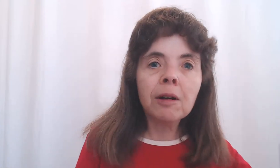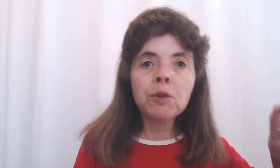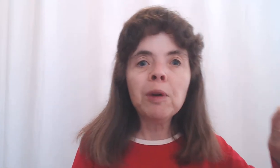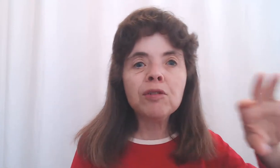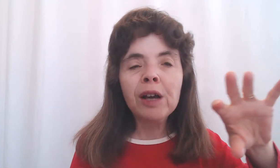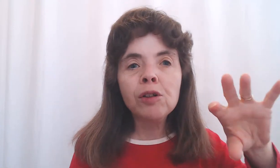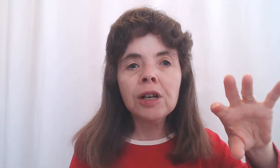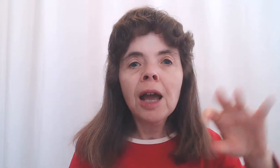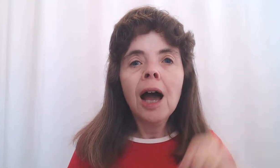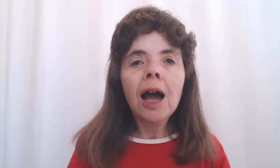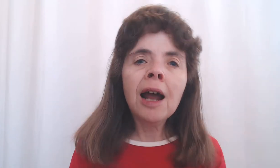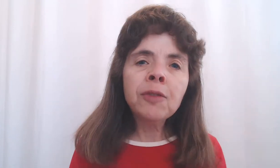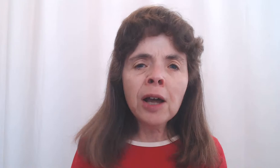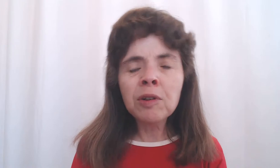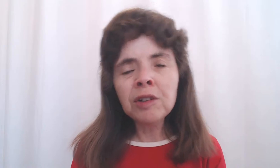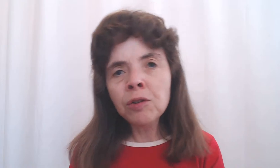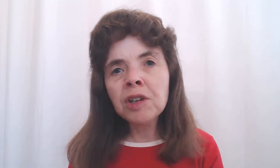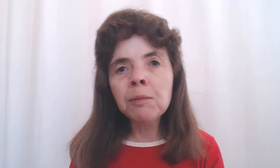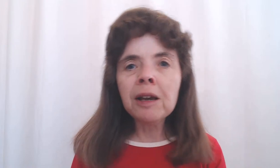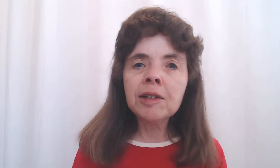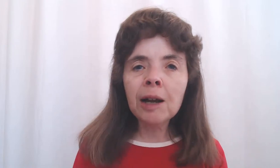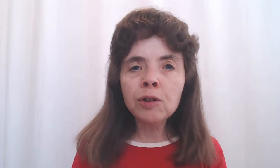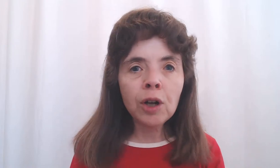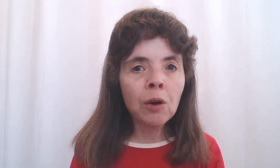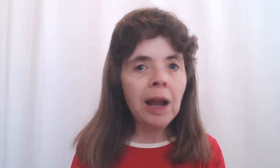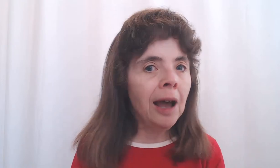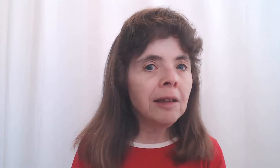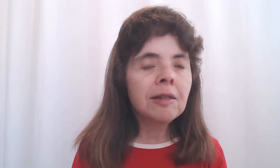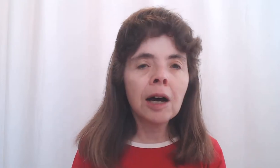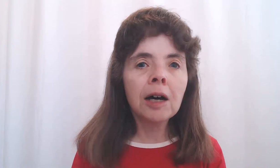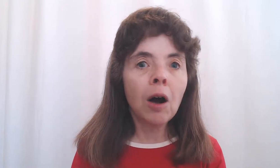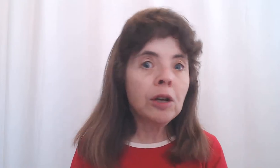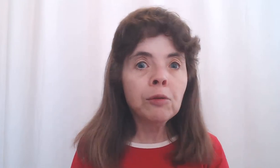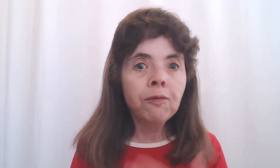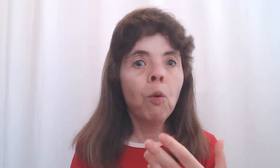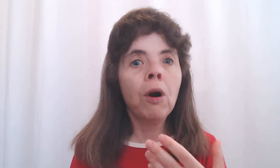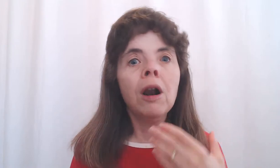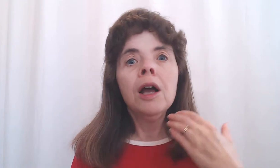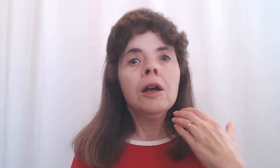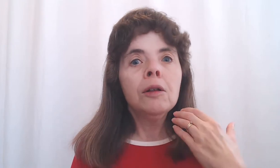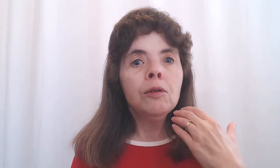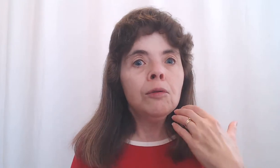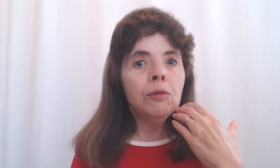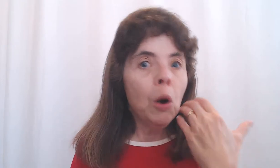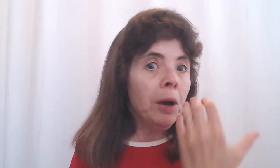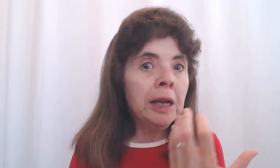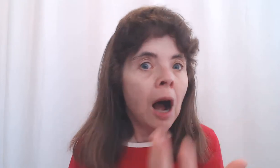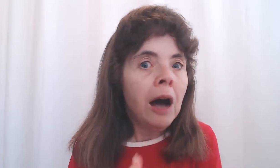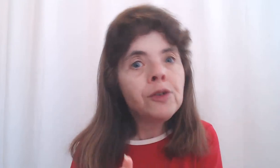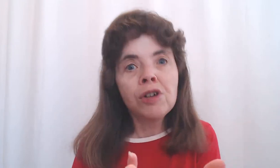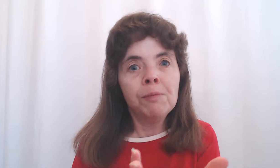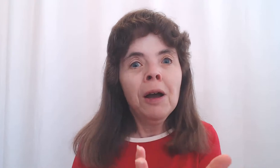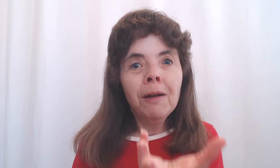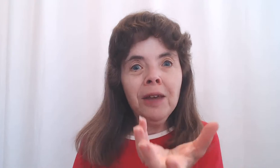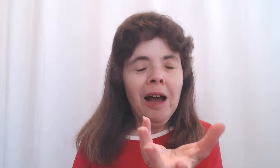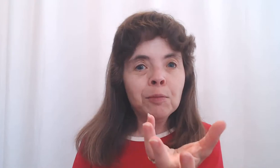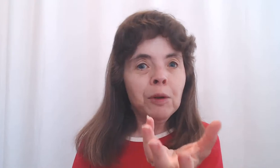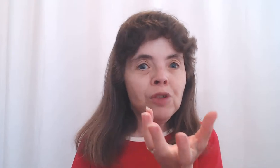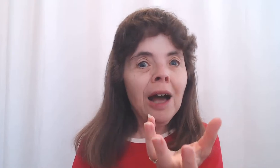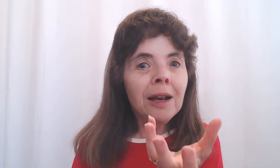of the resurrection. And I thought it was interesting because Dr. Lacona has argued for Johannine authorship of the Gospel of John,